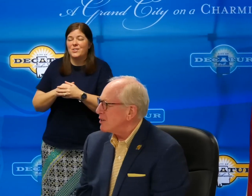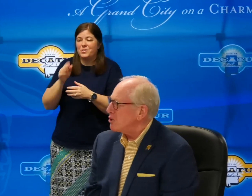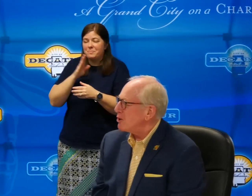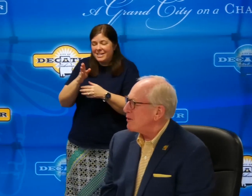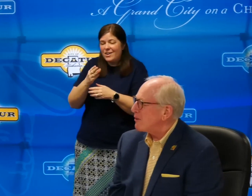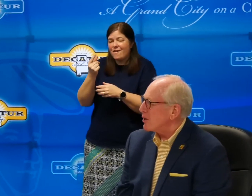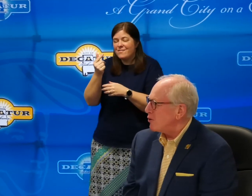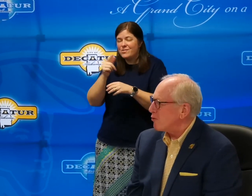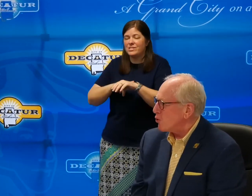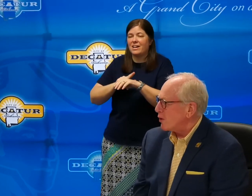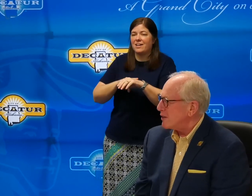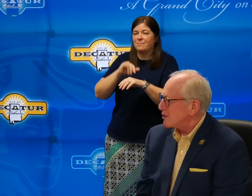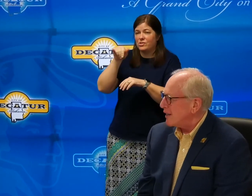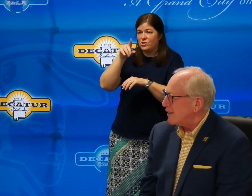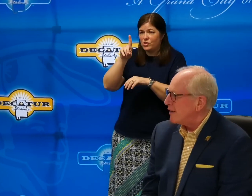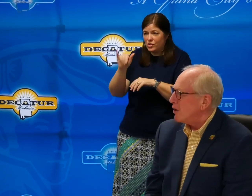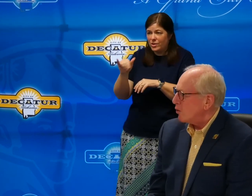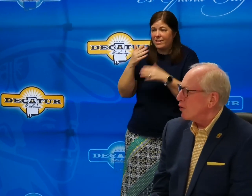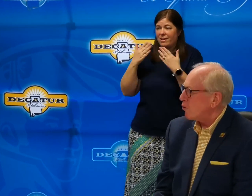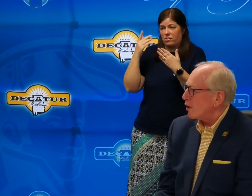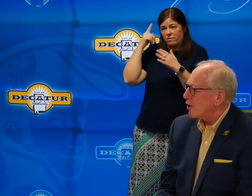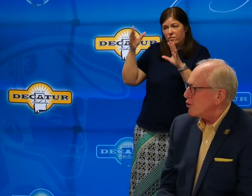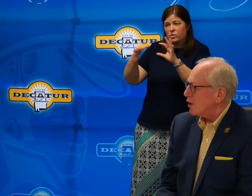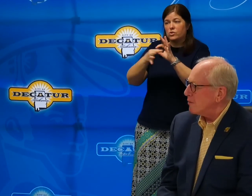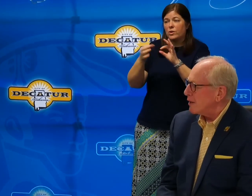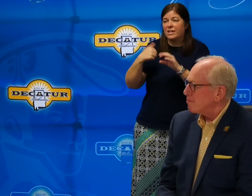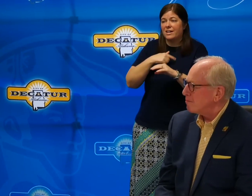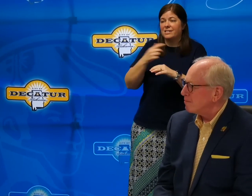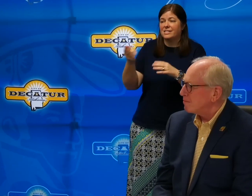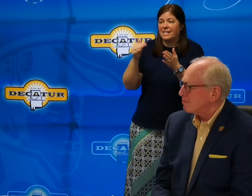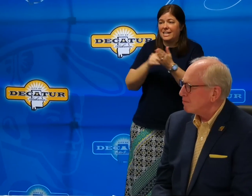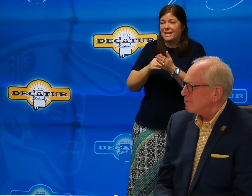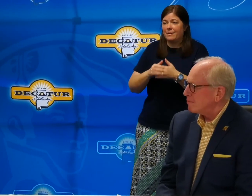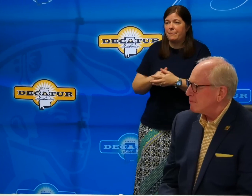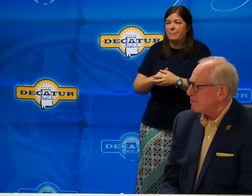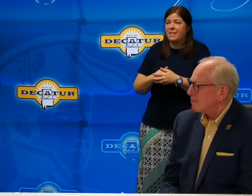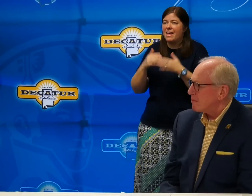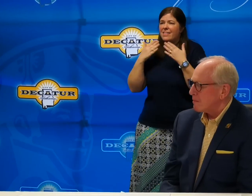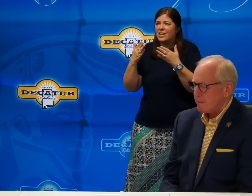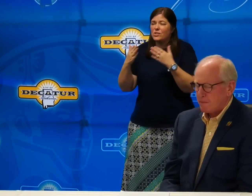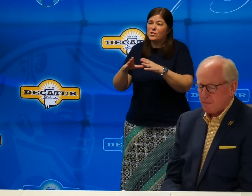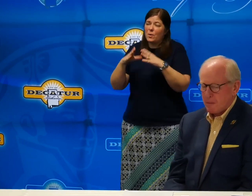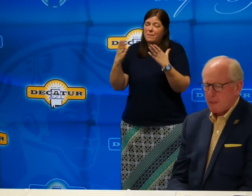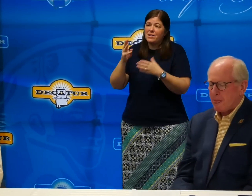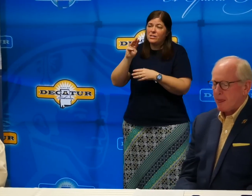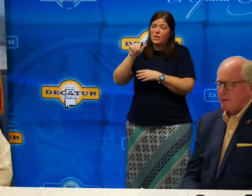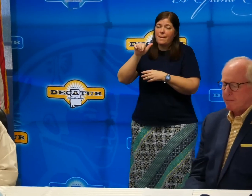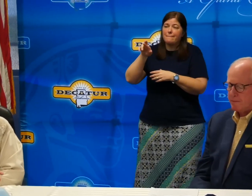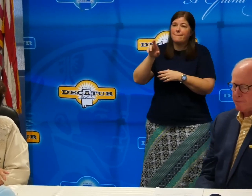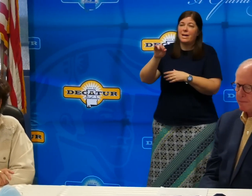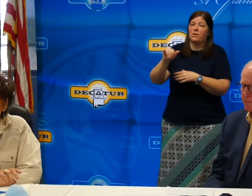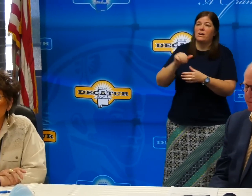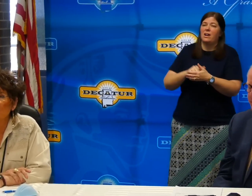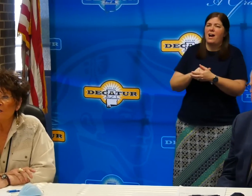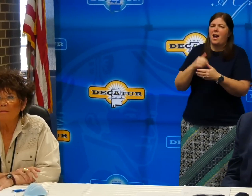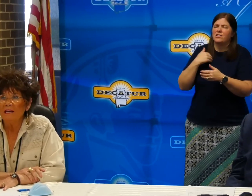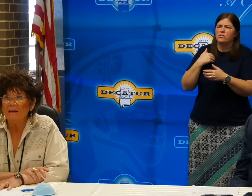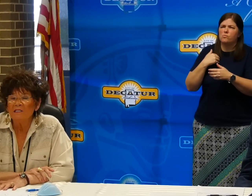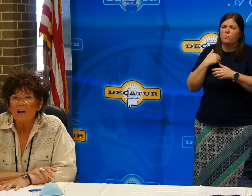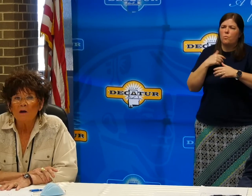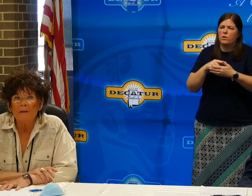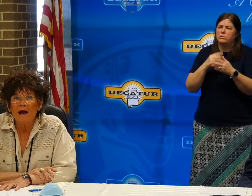us. And Judy, thank you for joining us again. We look forward to hearing your update. Thank you so much, Mayor. I want to take us back just a